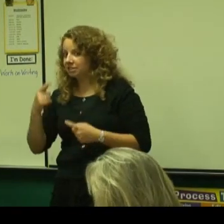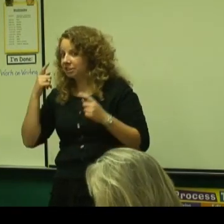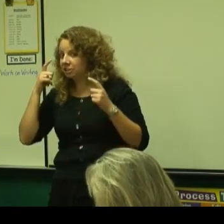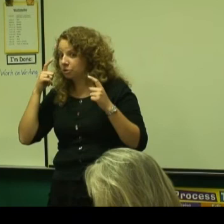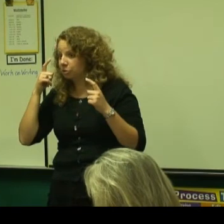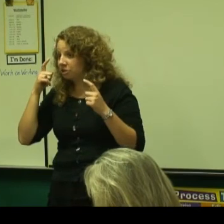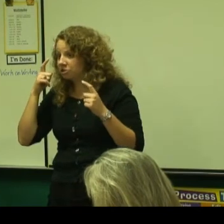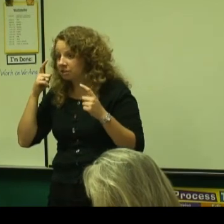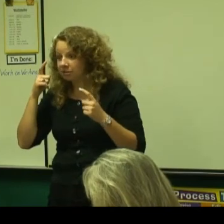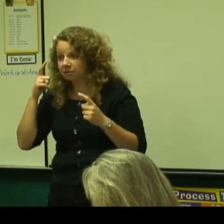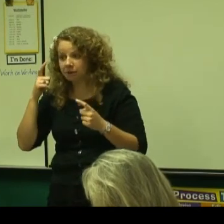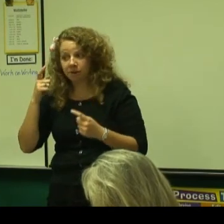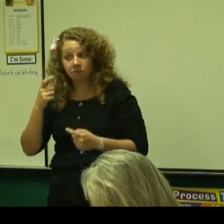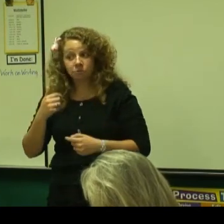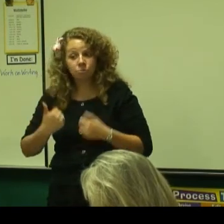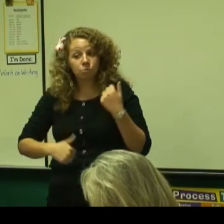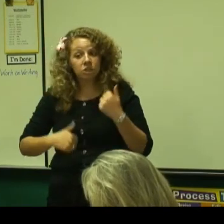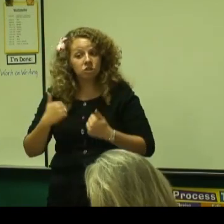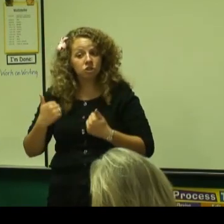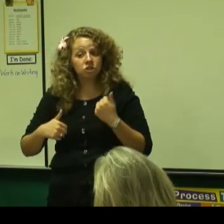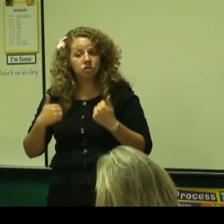a yes/no question. I raise my eyebrows.